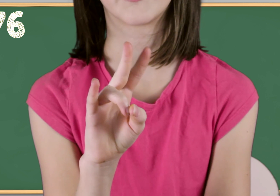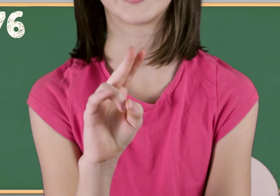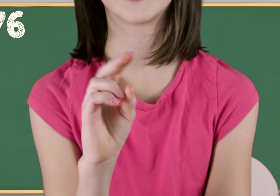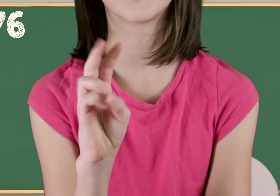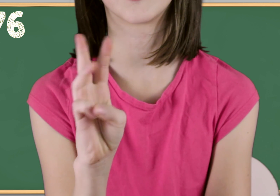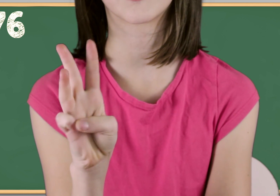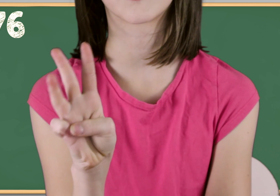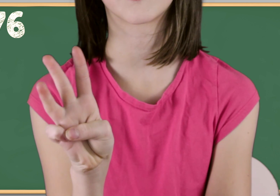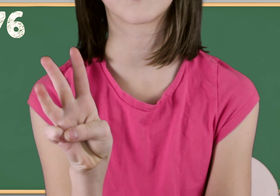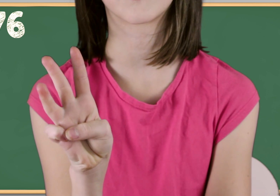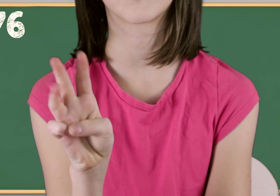76,